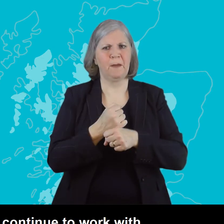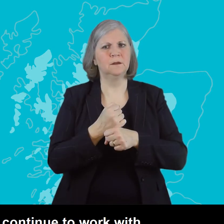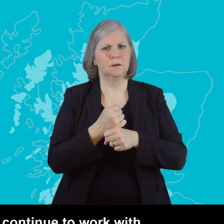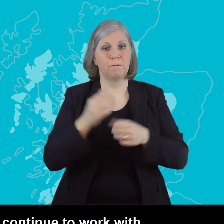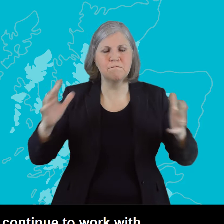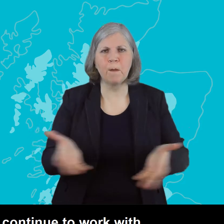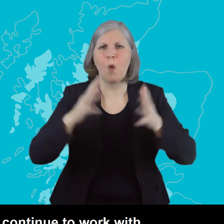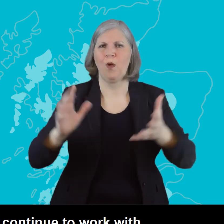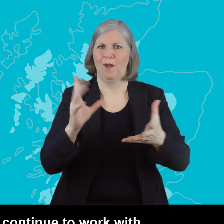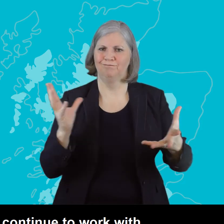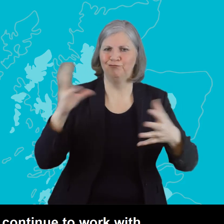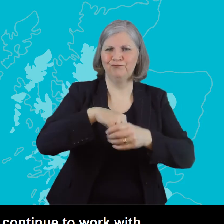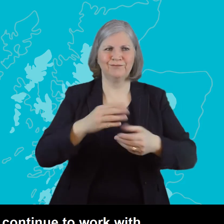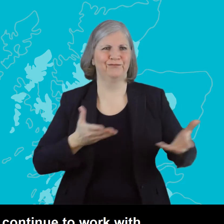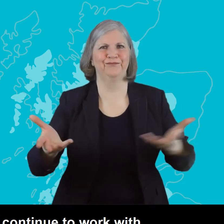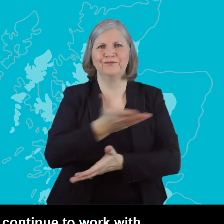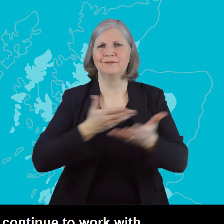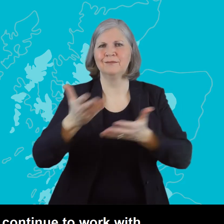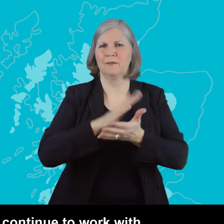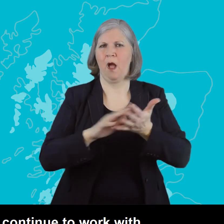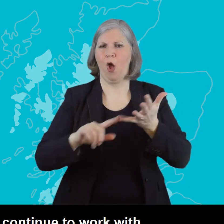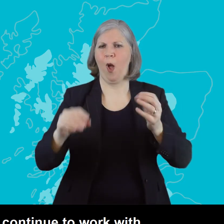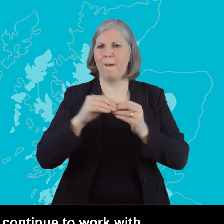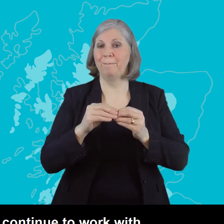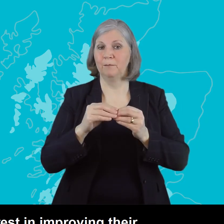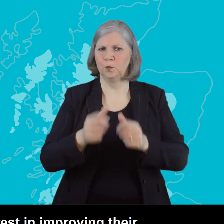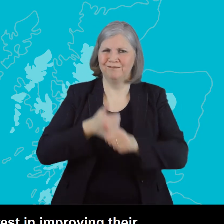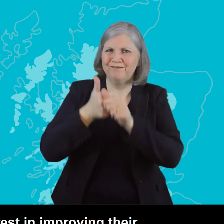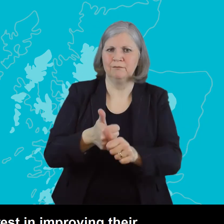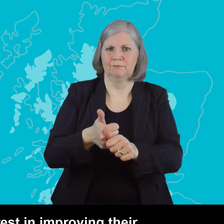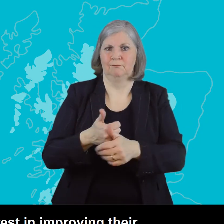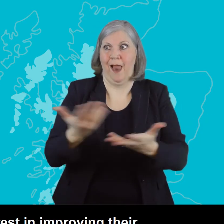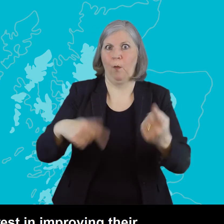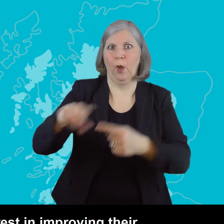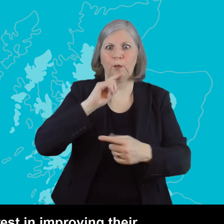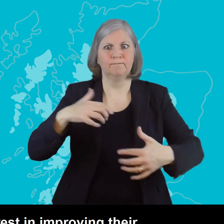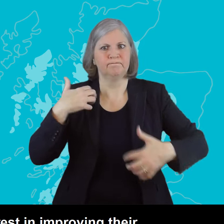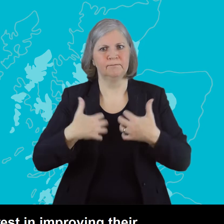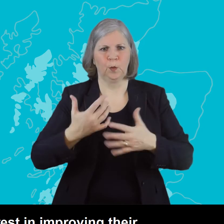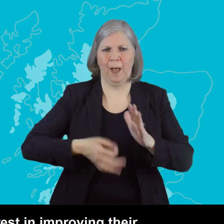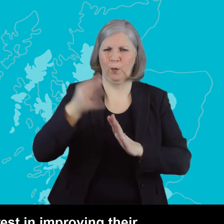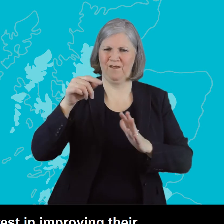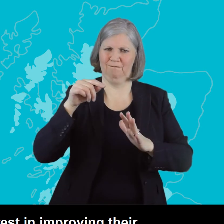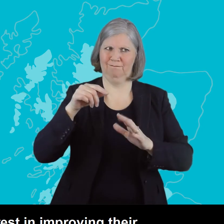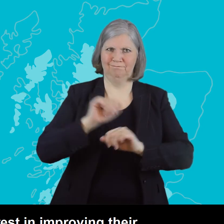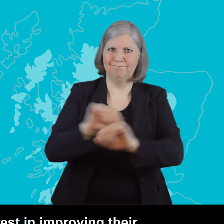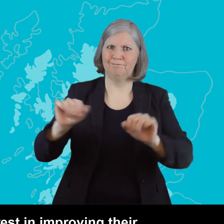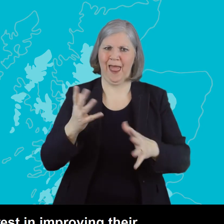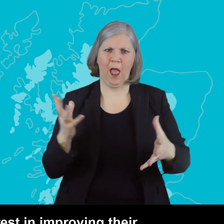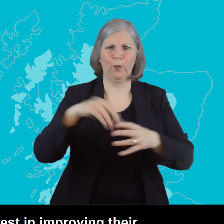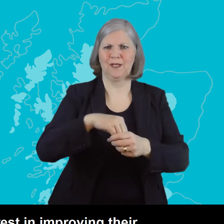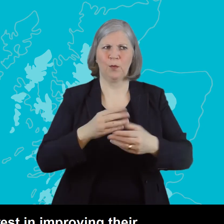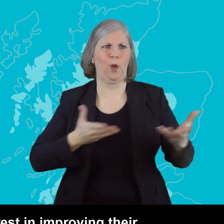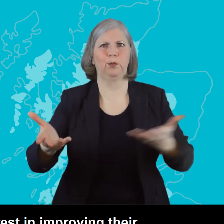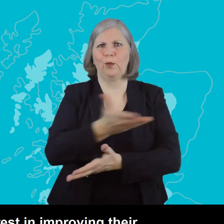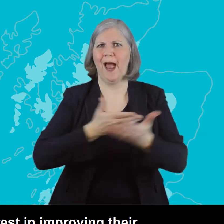Disability Equality Scotland will continue to work with Scottish Government to promote the Inclusive Communication Hub to support anyone with an interest in improving their